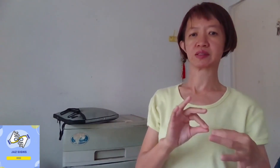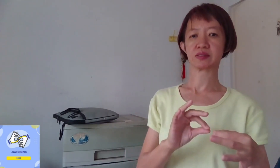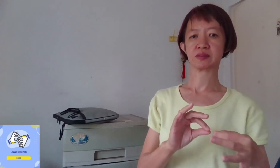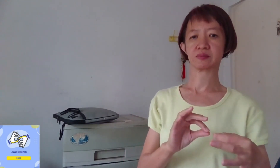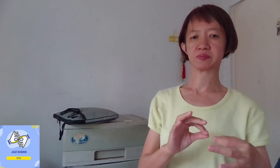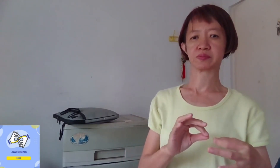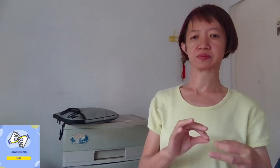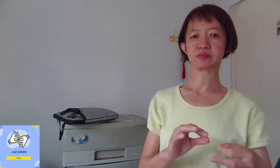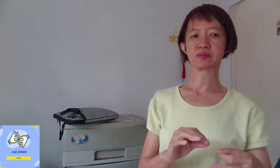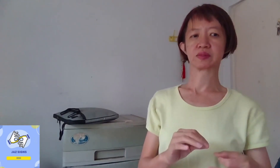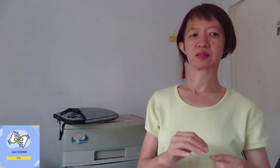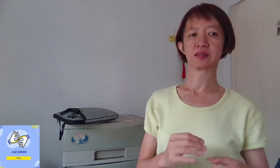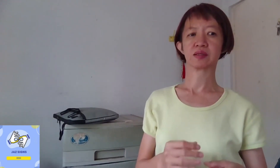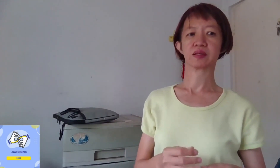comments,